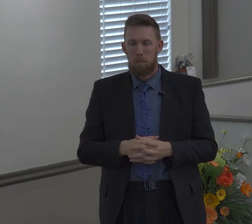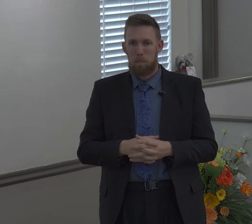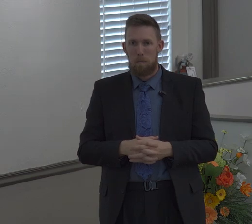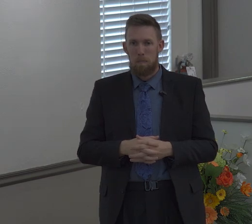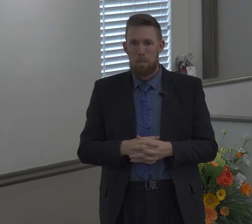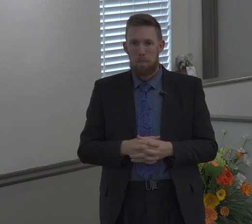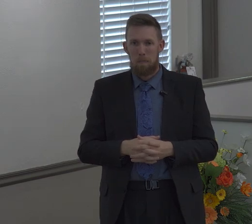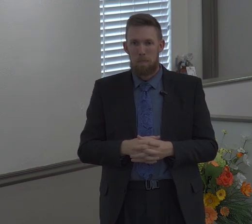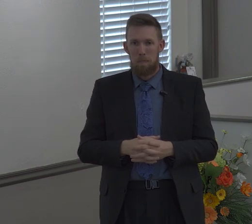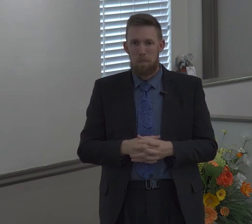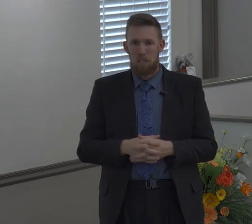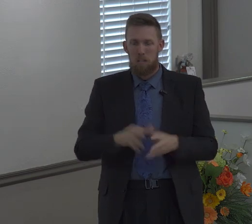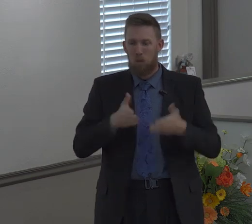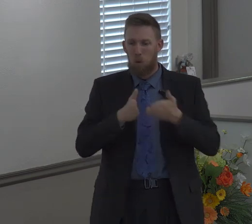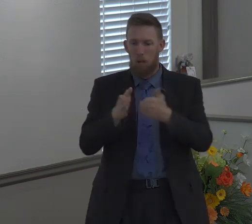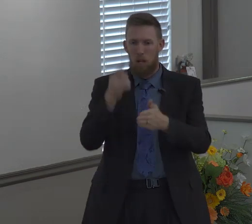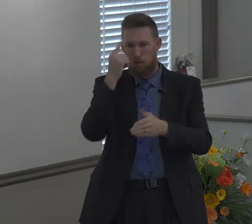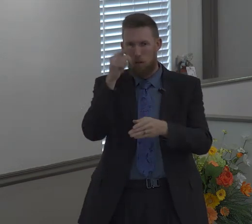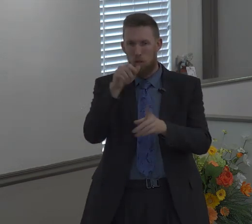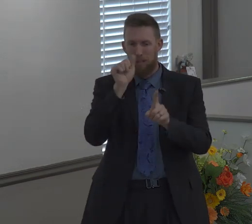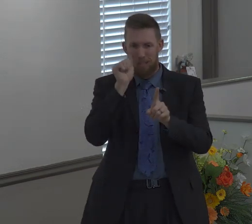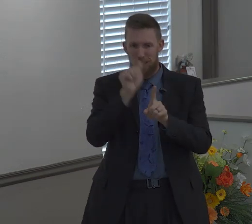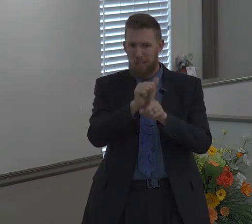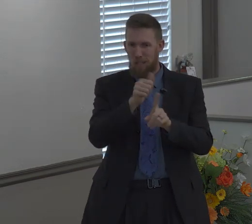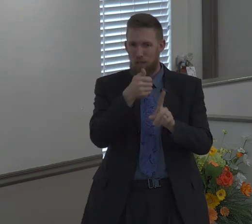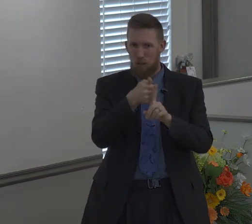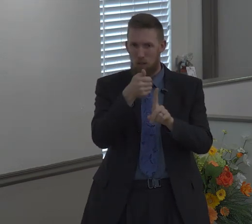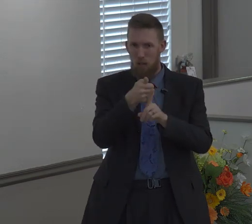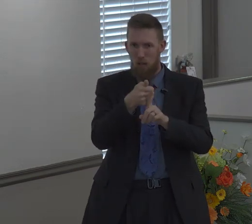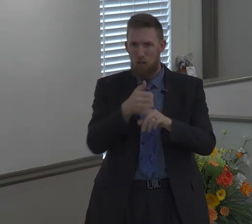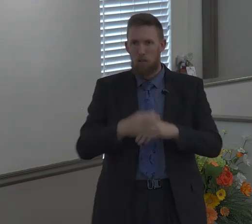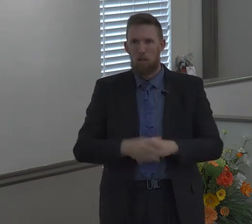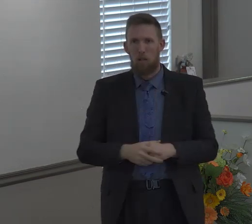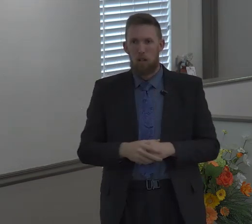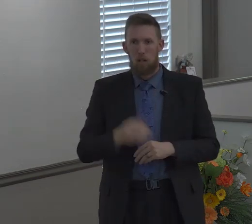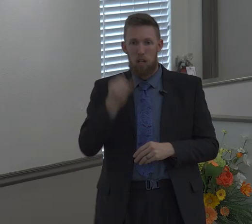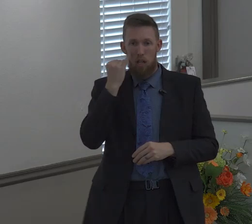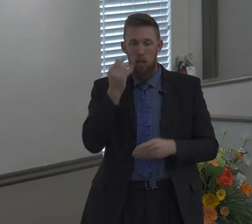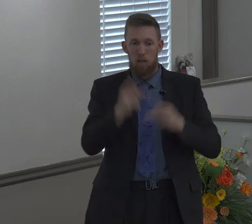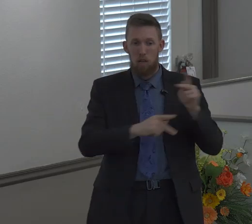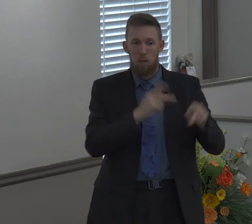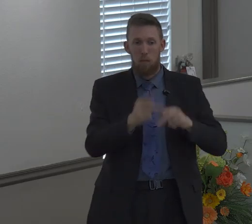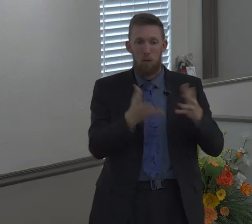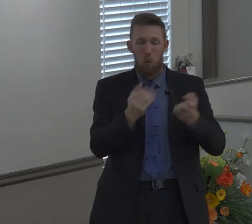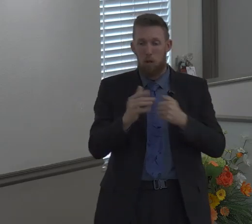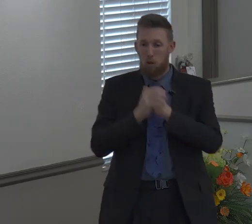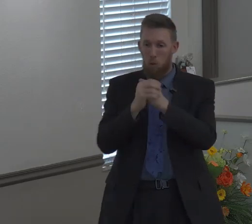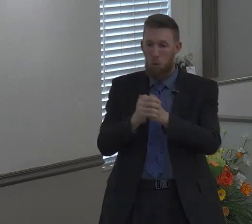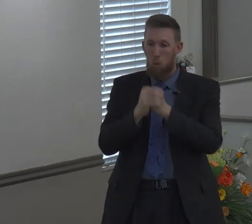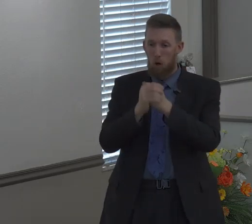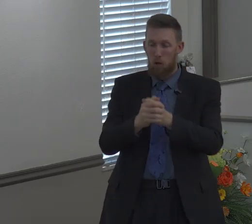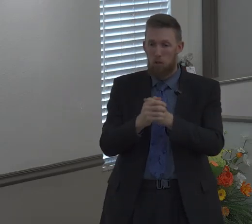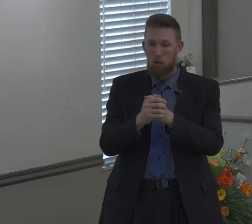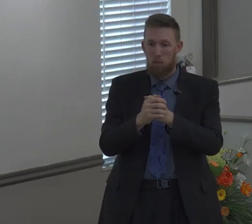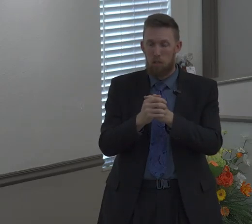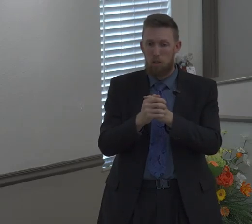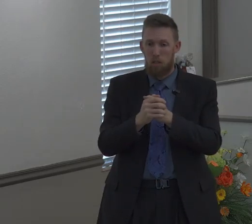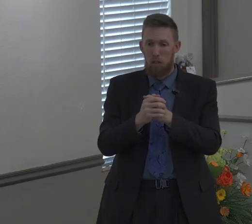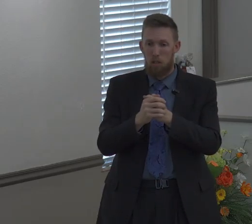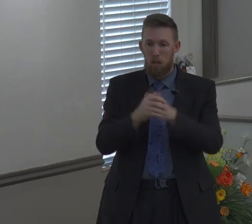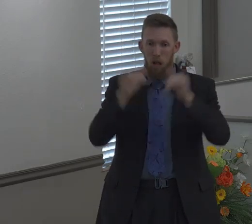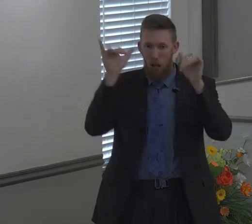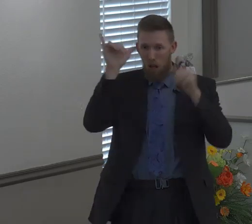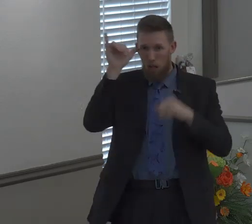It's a form of self-deception. If the people desire a calf to worship, guess what?